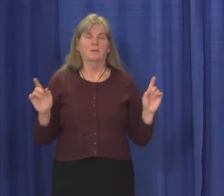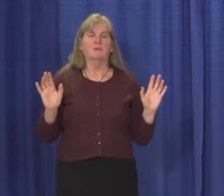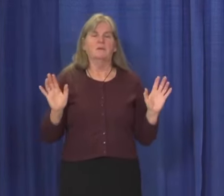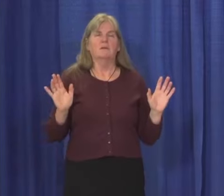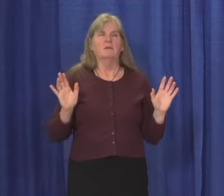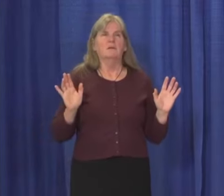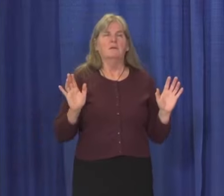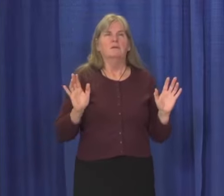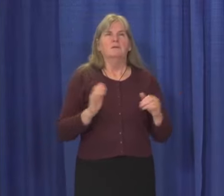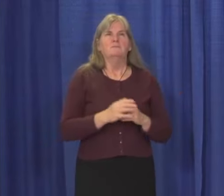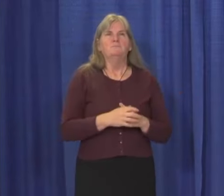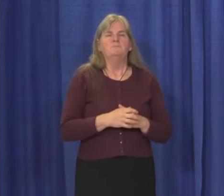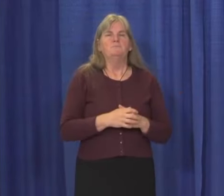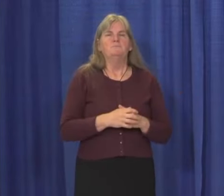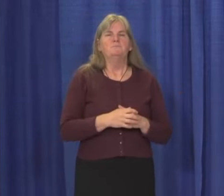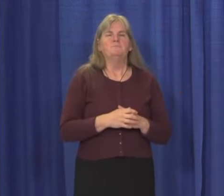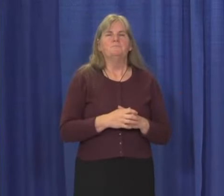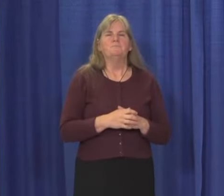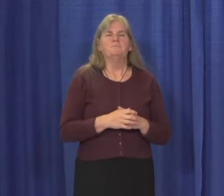clearly,